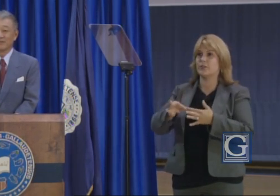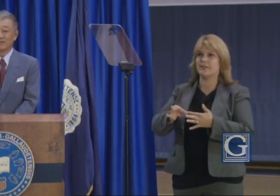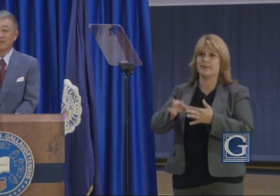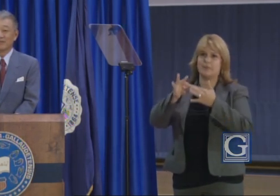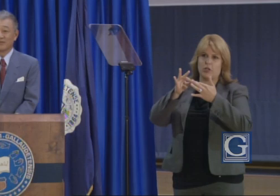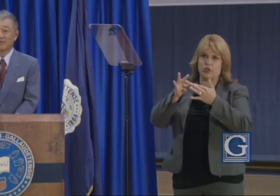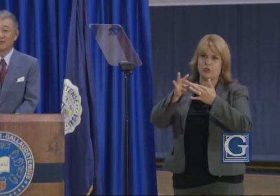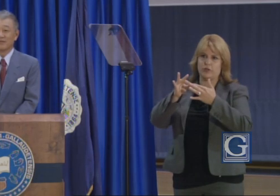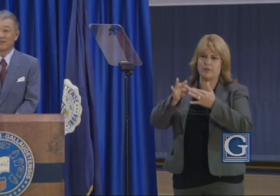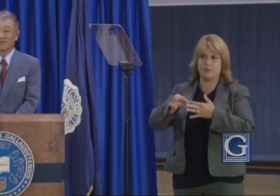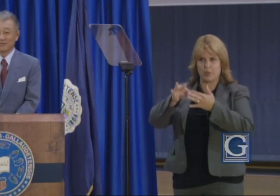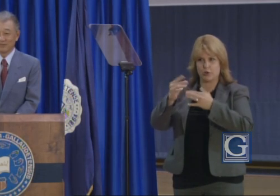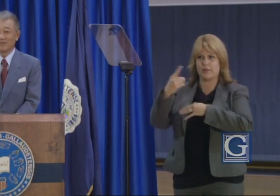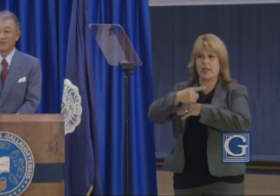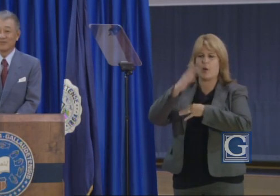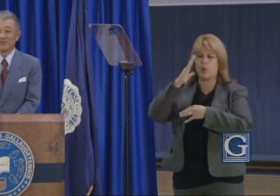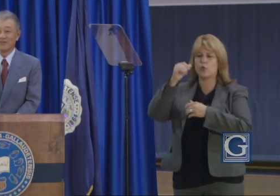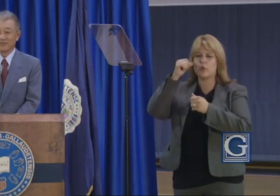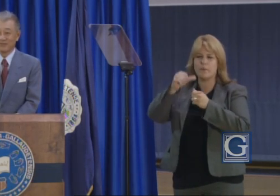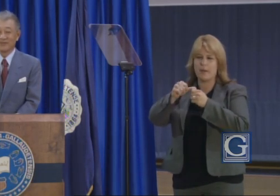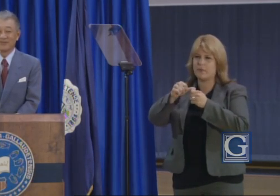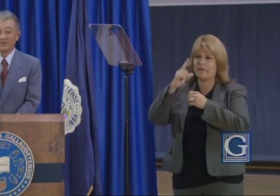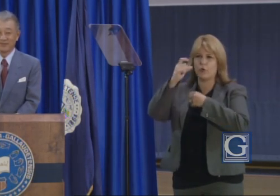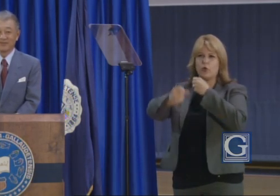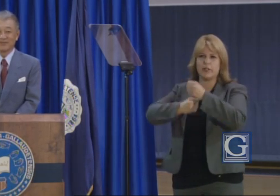years to come. Thank you very much.